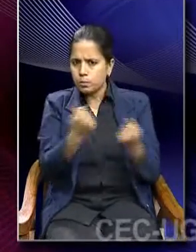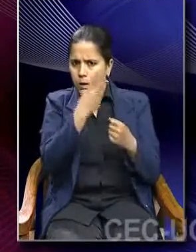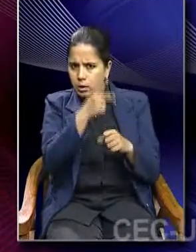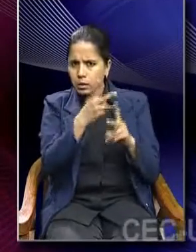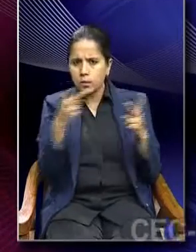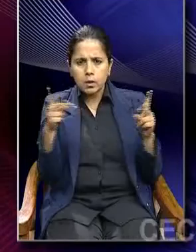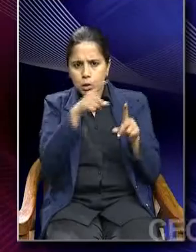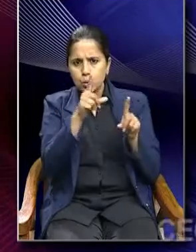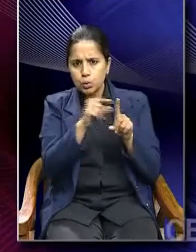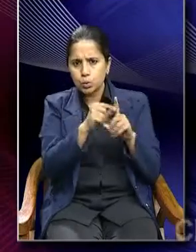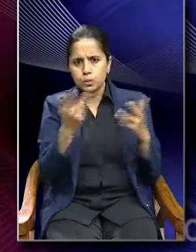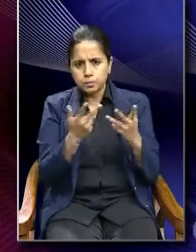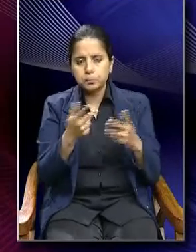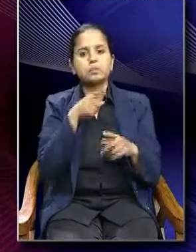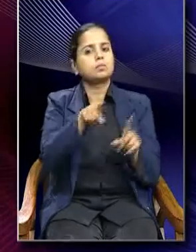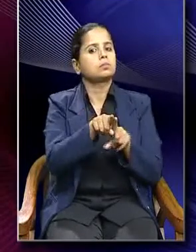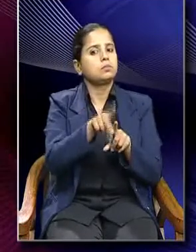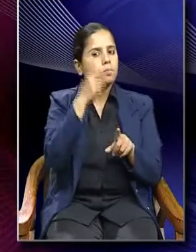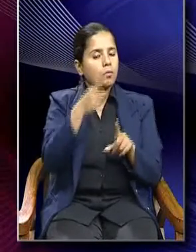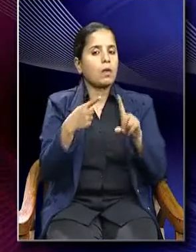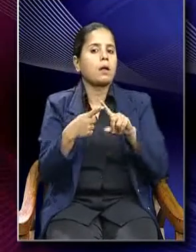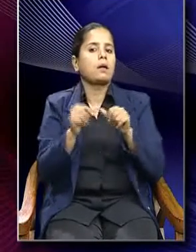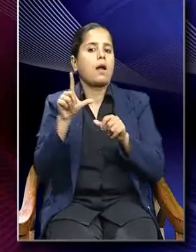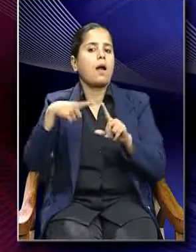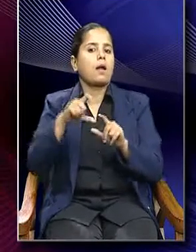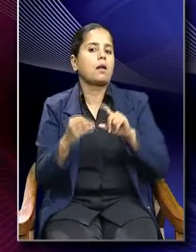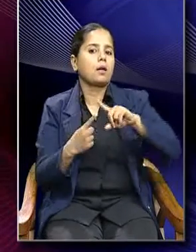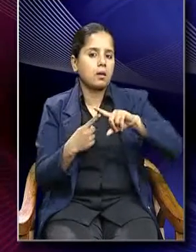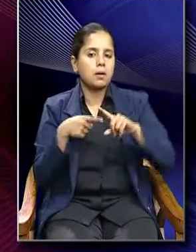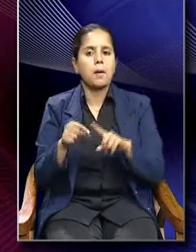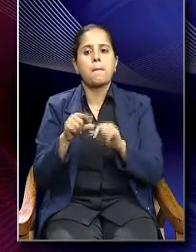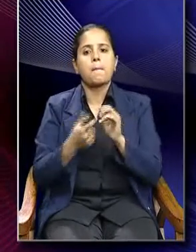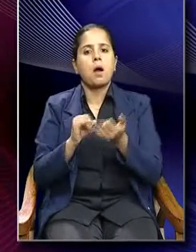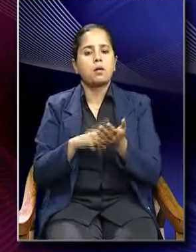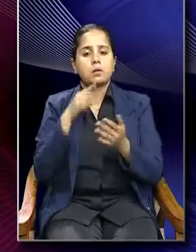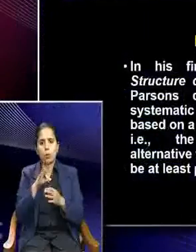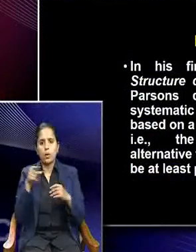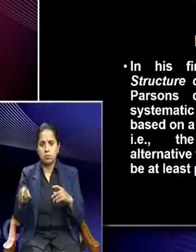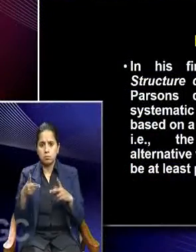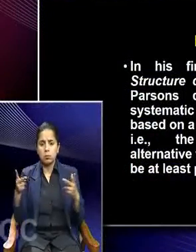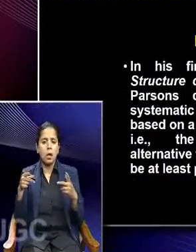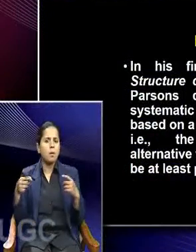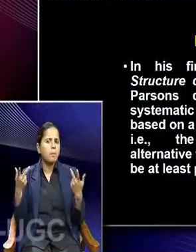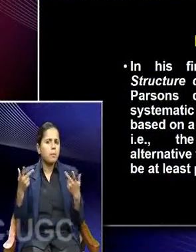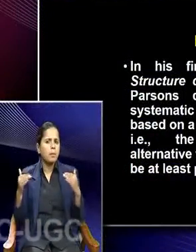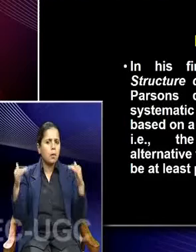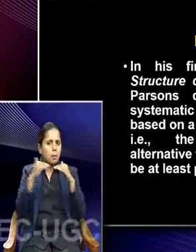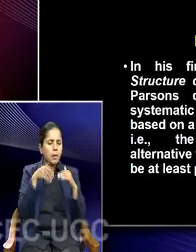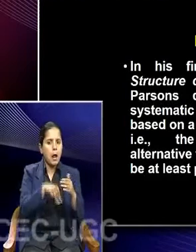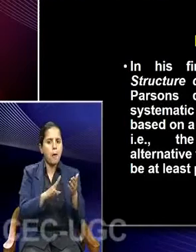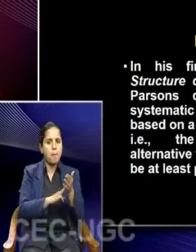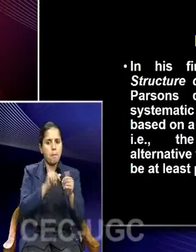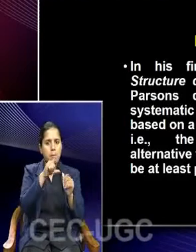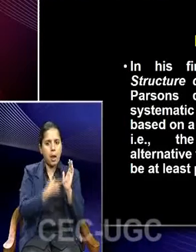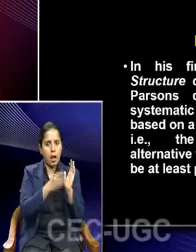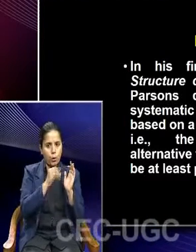is from where Talcott Parsons gives us a bridging of the macro and micro